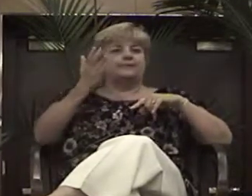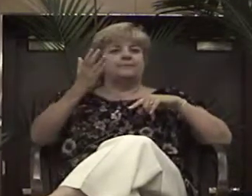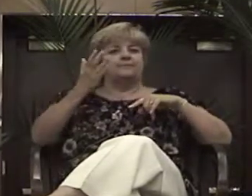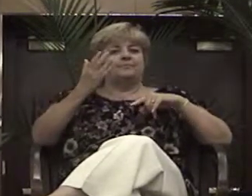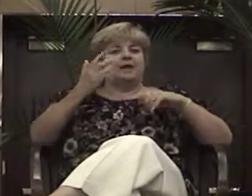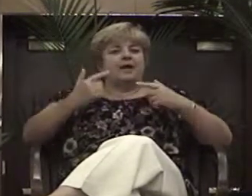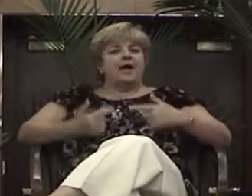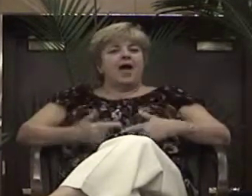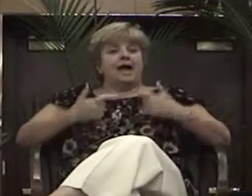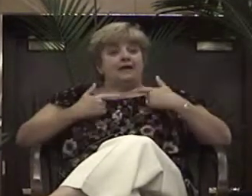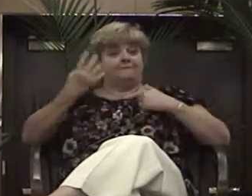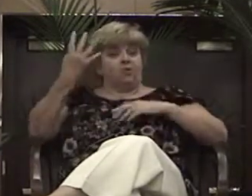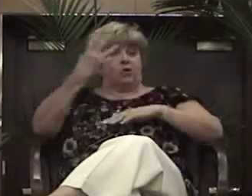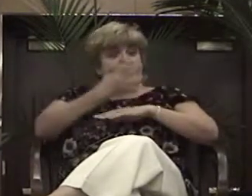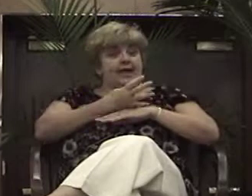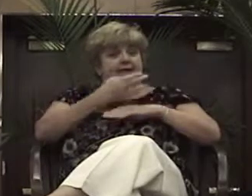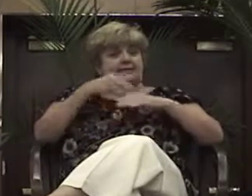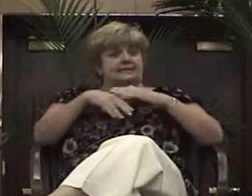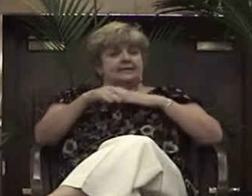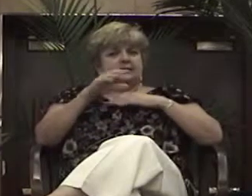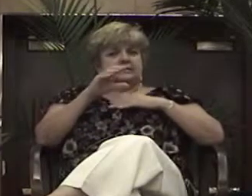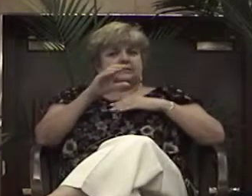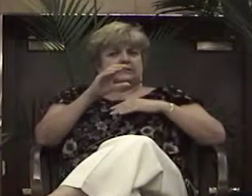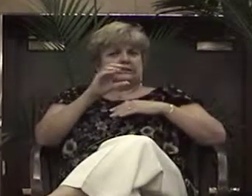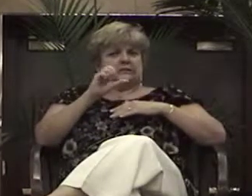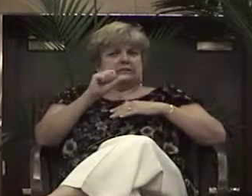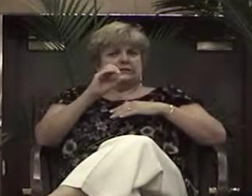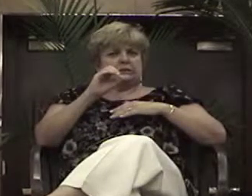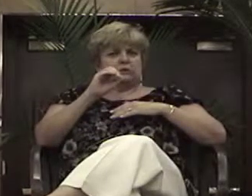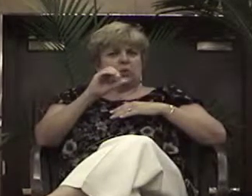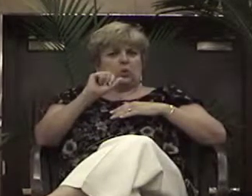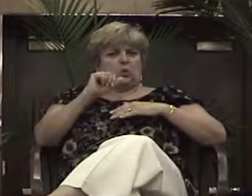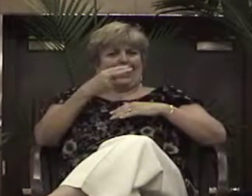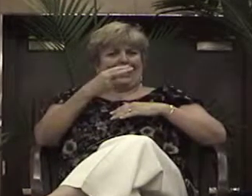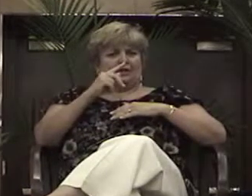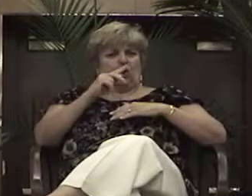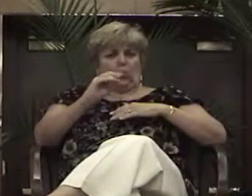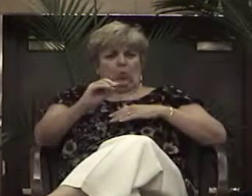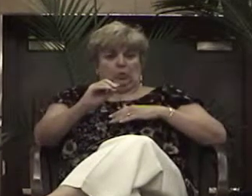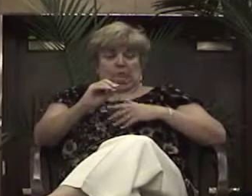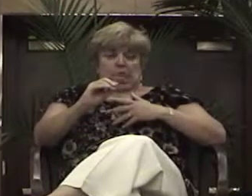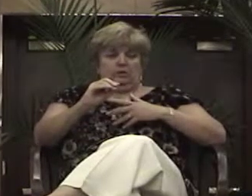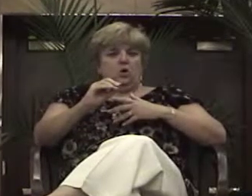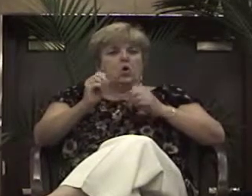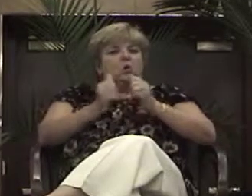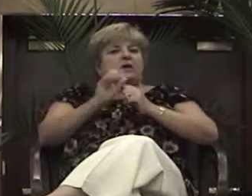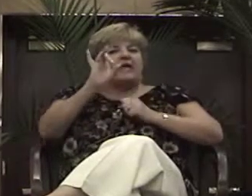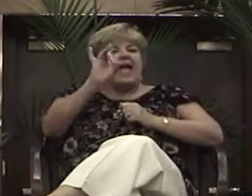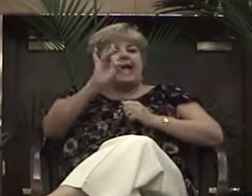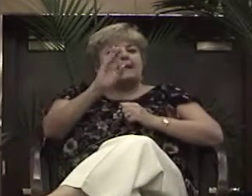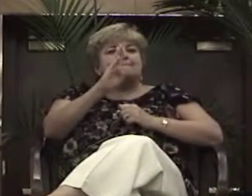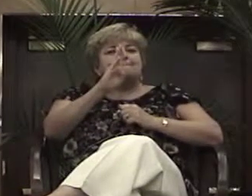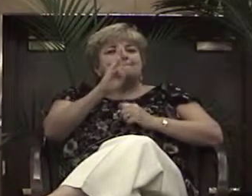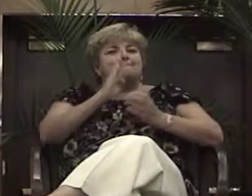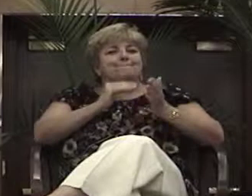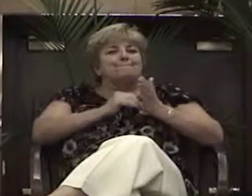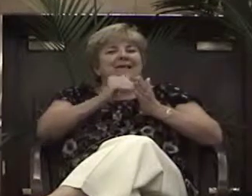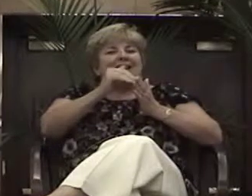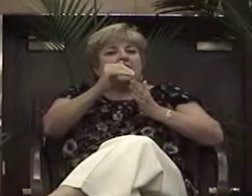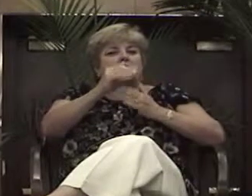days in Soweto with 8 million black people, and I was the only white person. And I wish you could come to